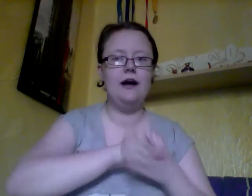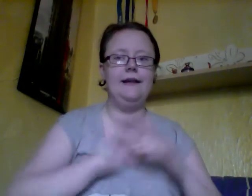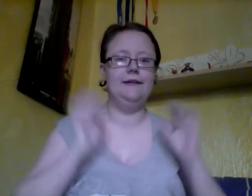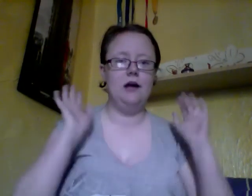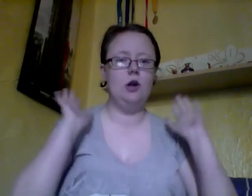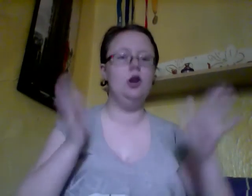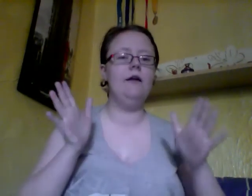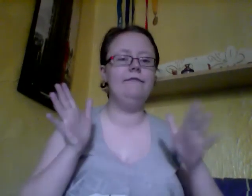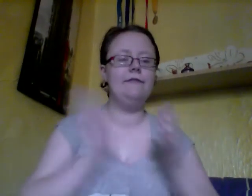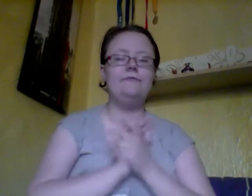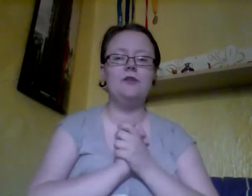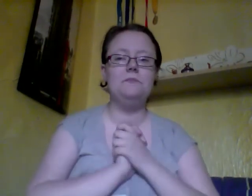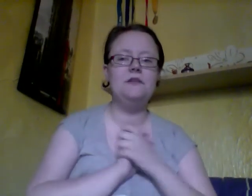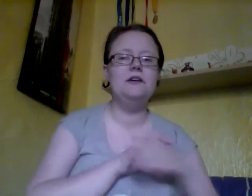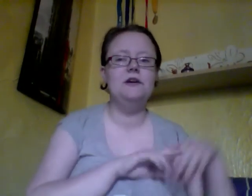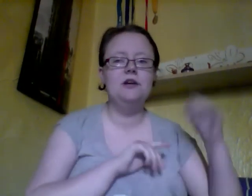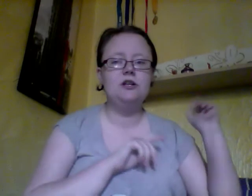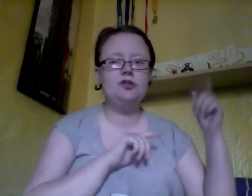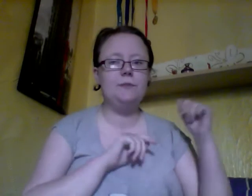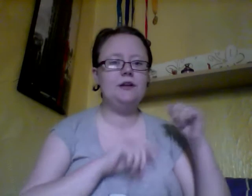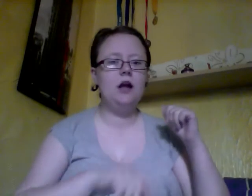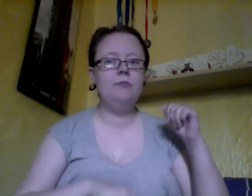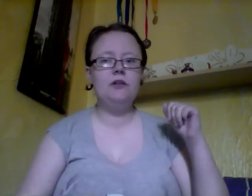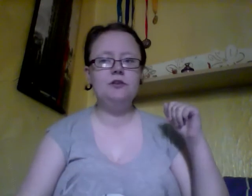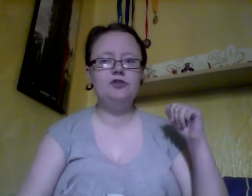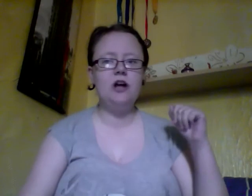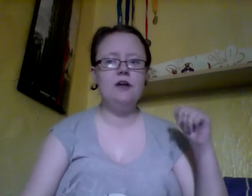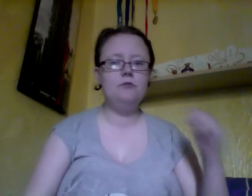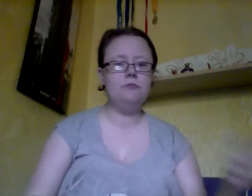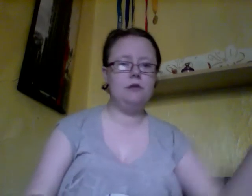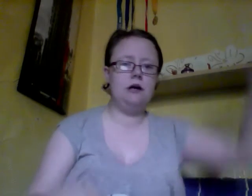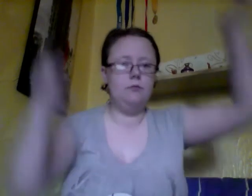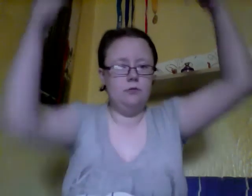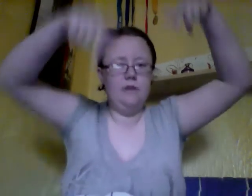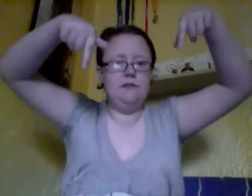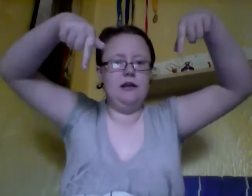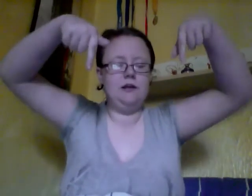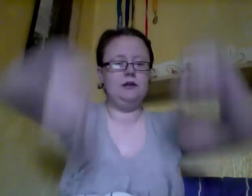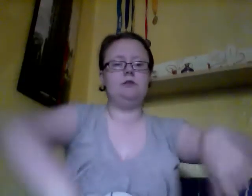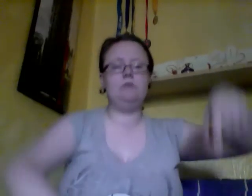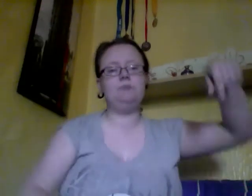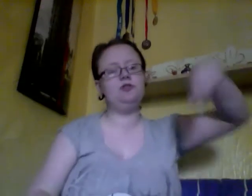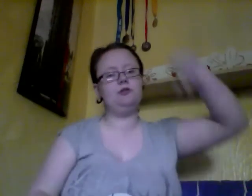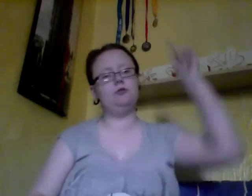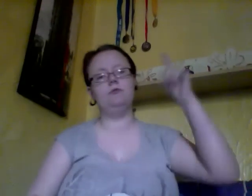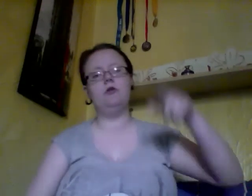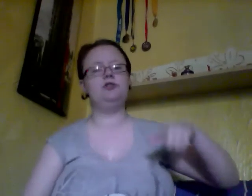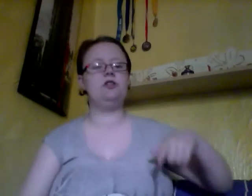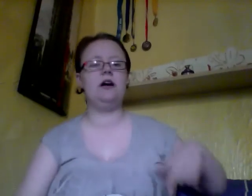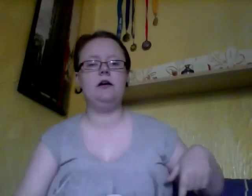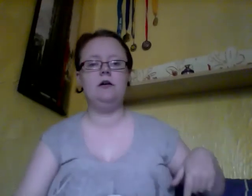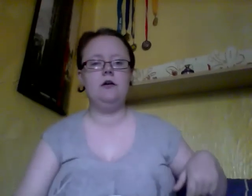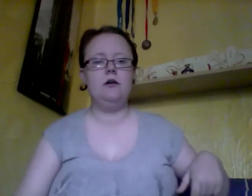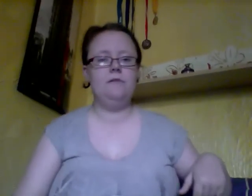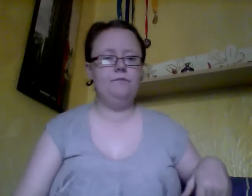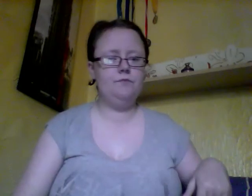and love from the Super Carlin Brothers channel. I'll leave a link in the description to go and watch that. Go